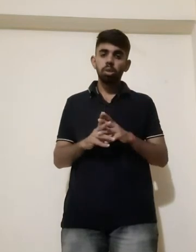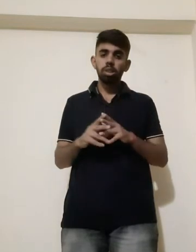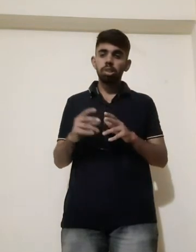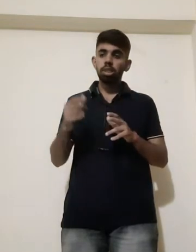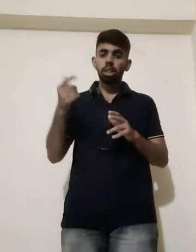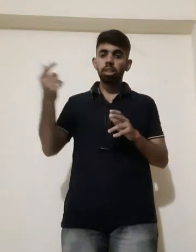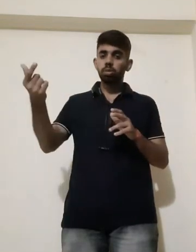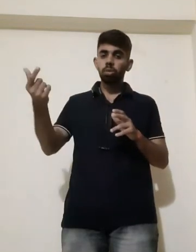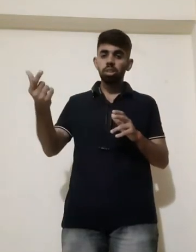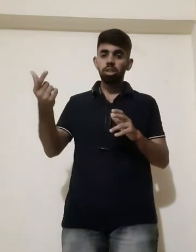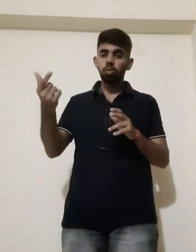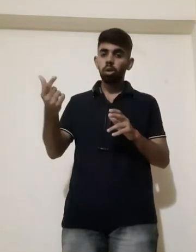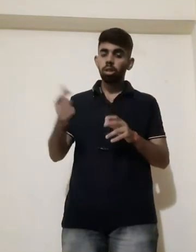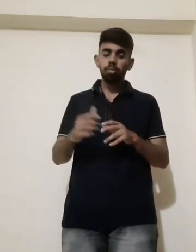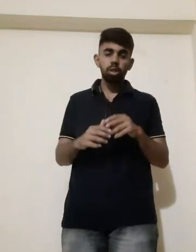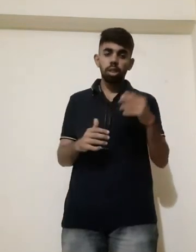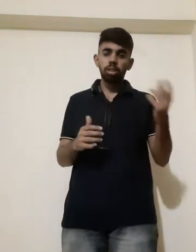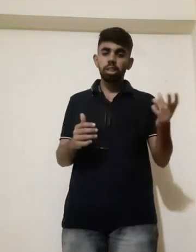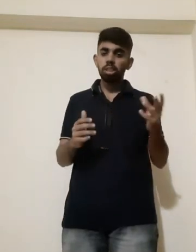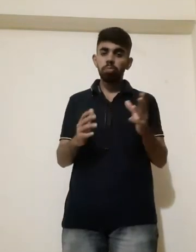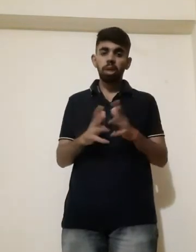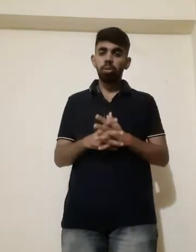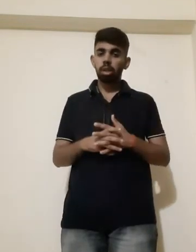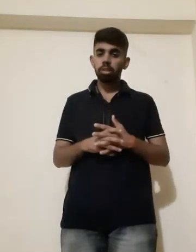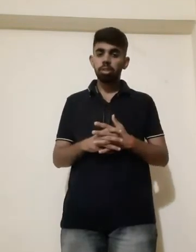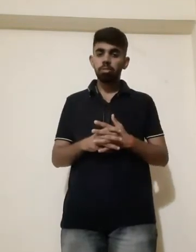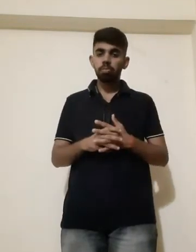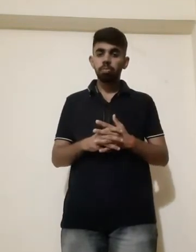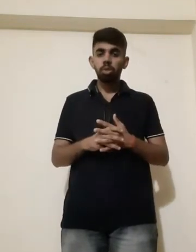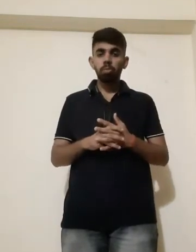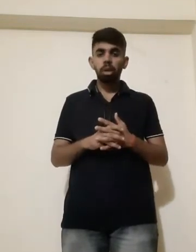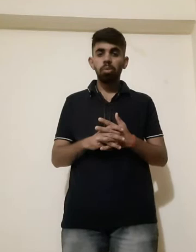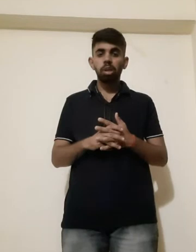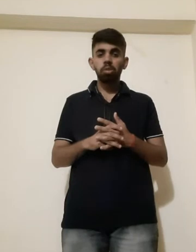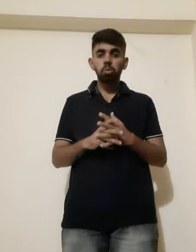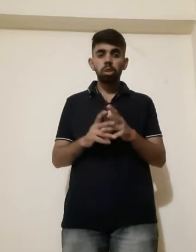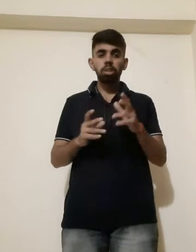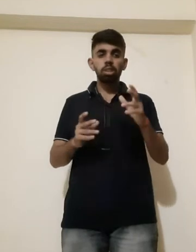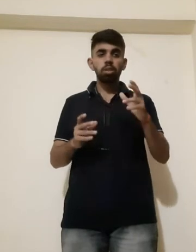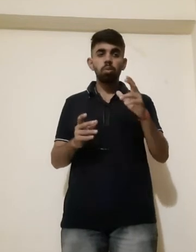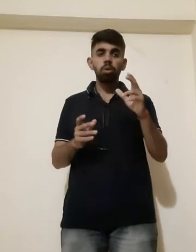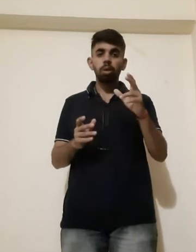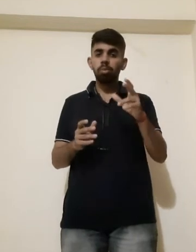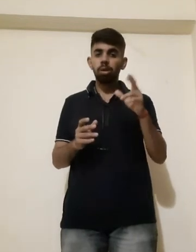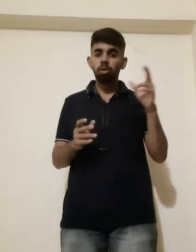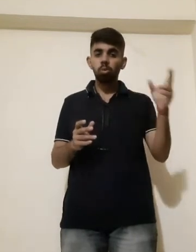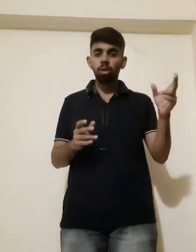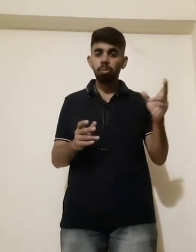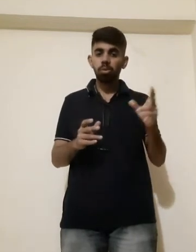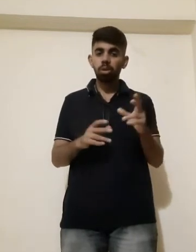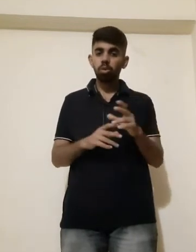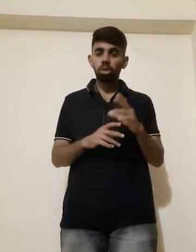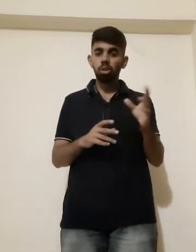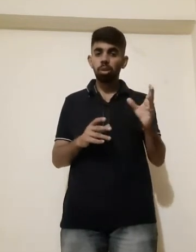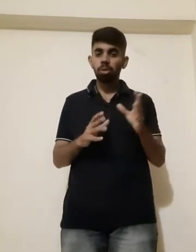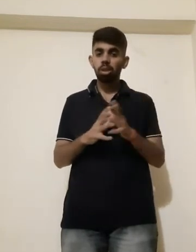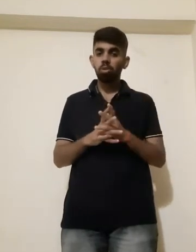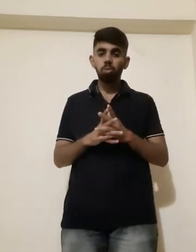can say, that is one is default and second is parameterized. Parameterized we can say one parameter, two parameter, or three parameter, or